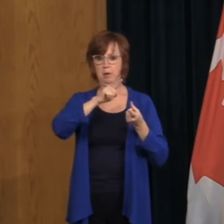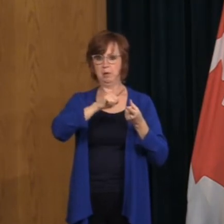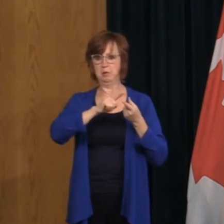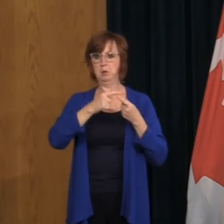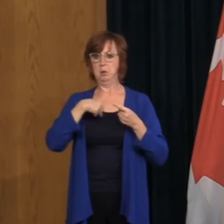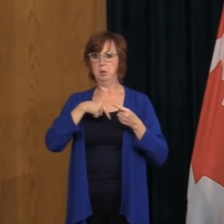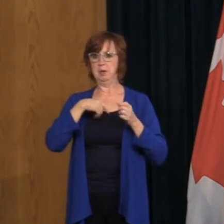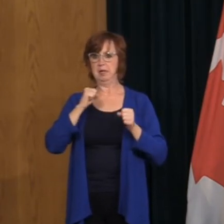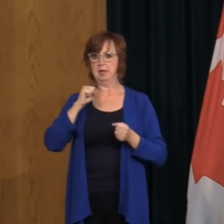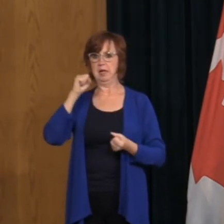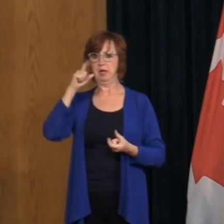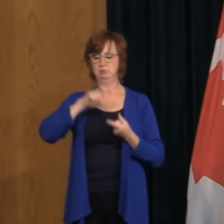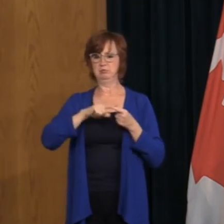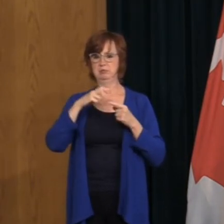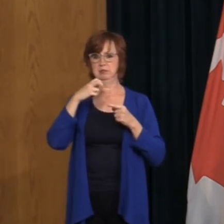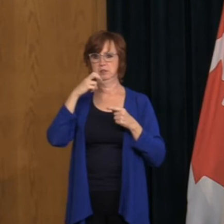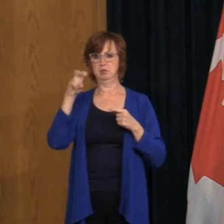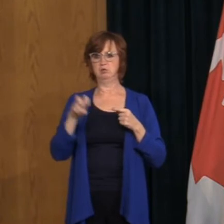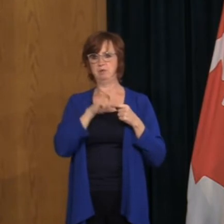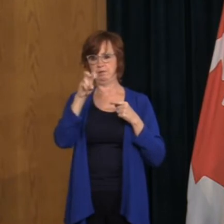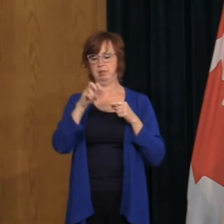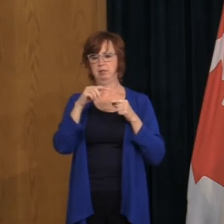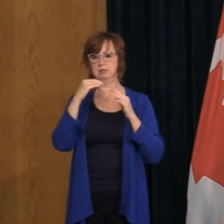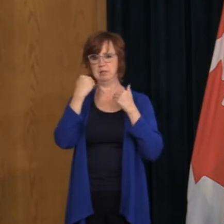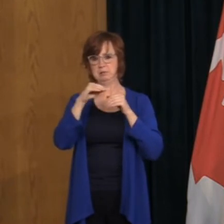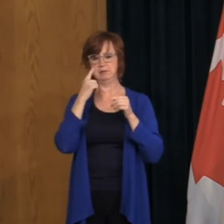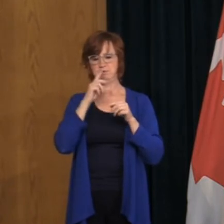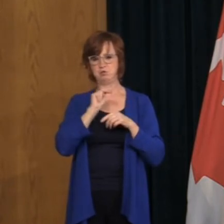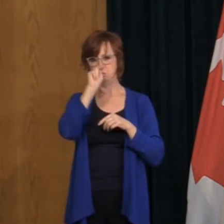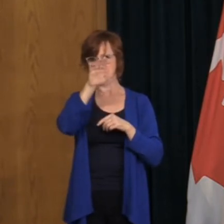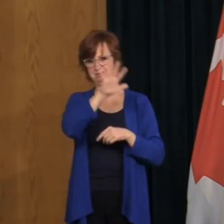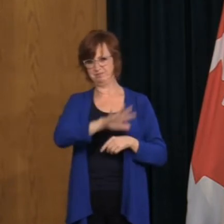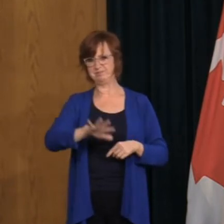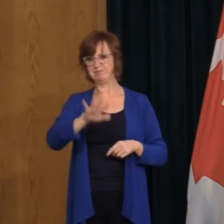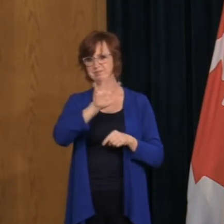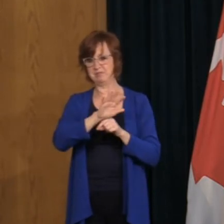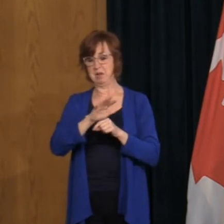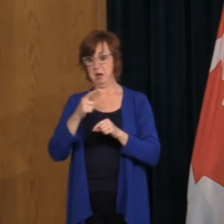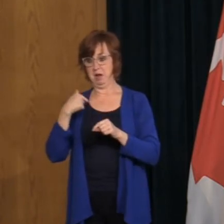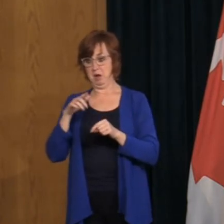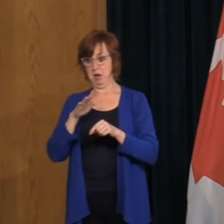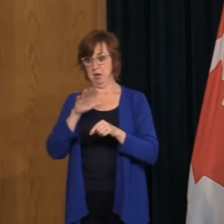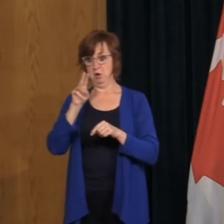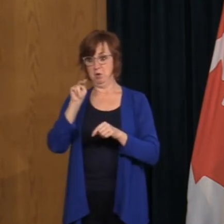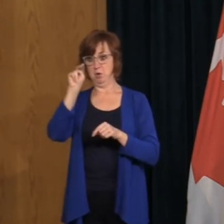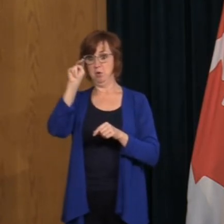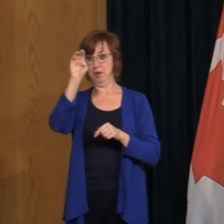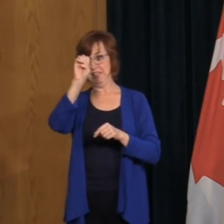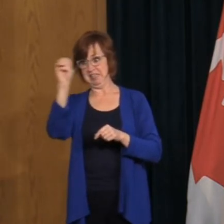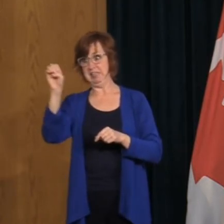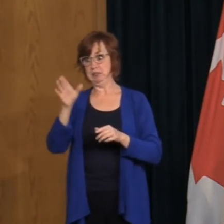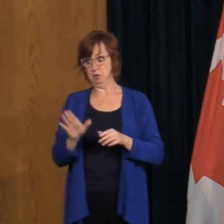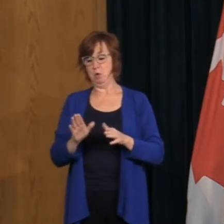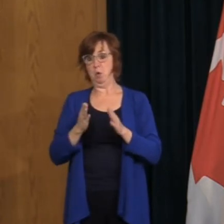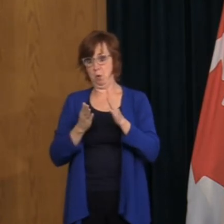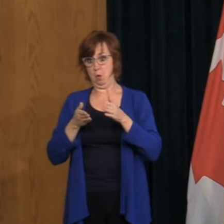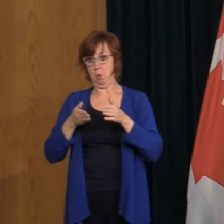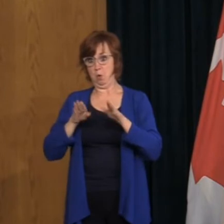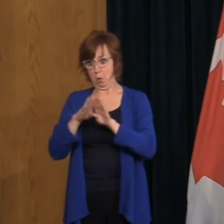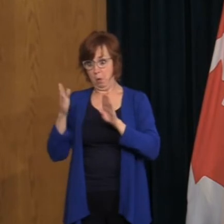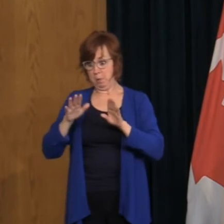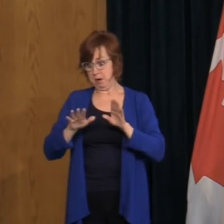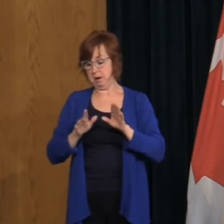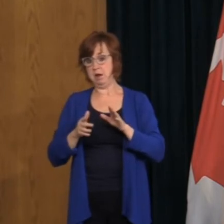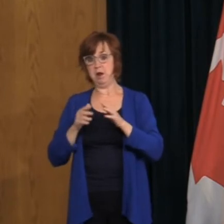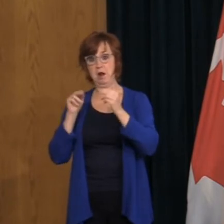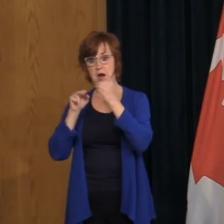have for many of the other communities throughout the north. Of course, this would only be done following consultation with community leaders, which